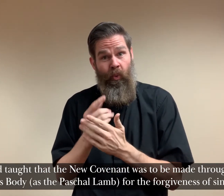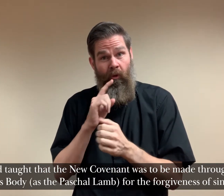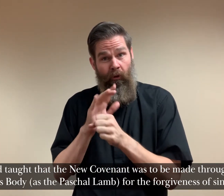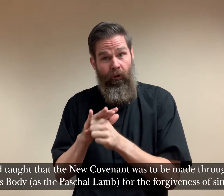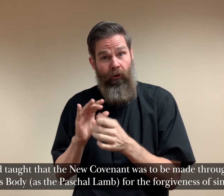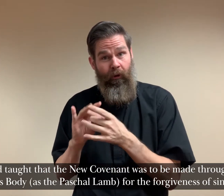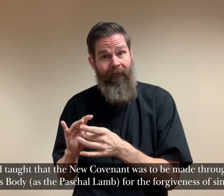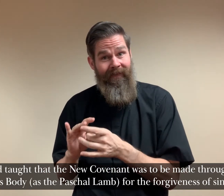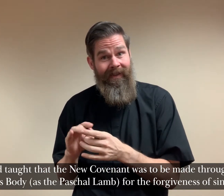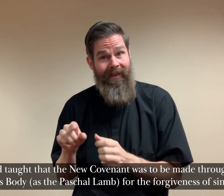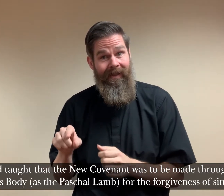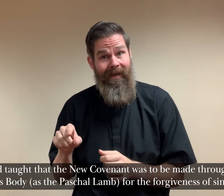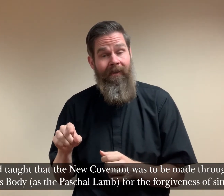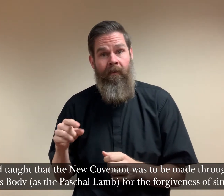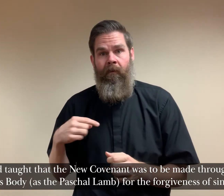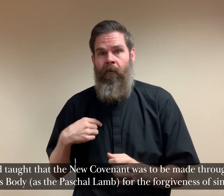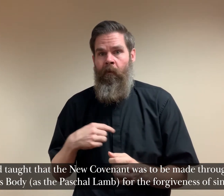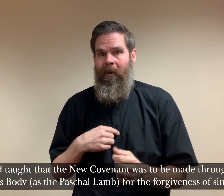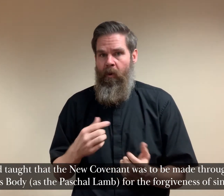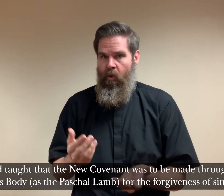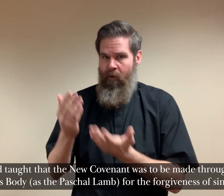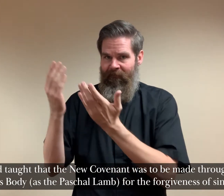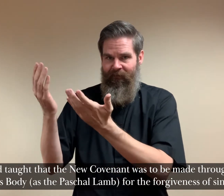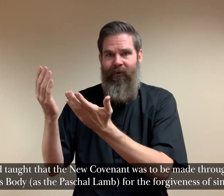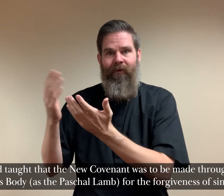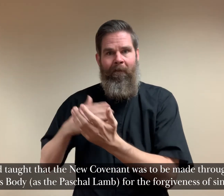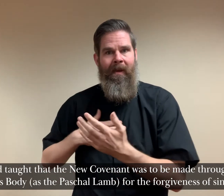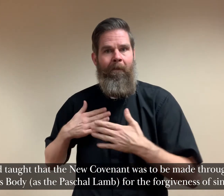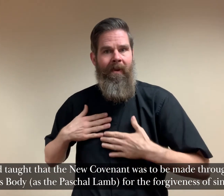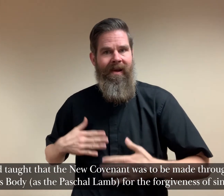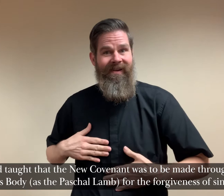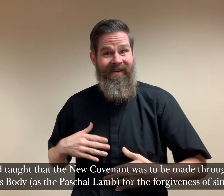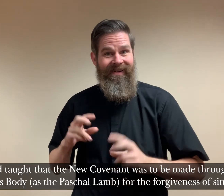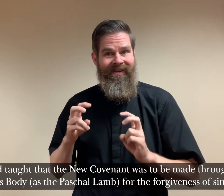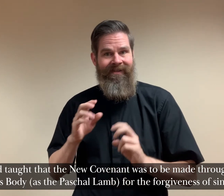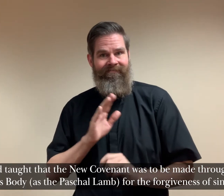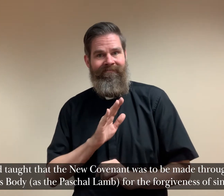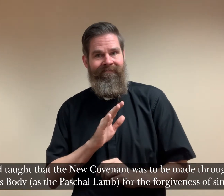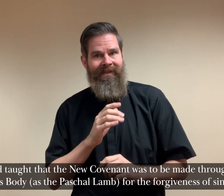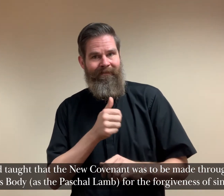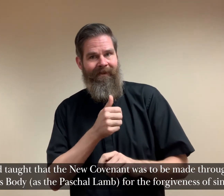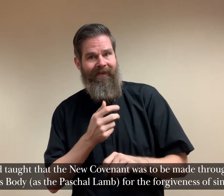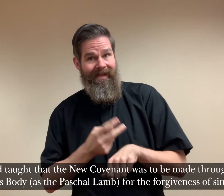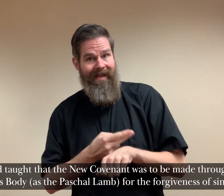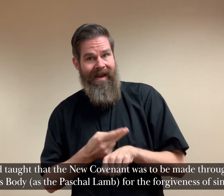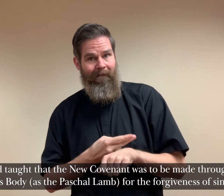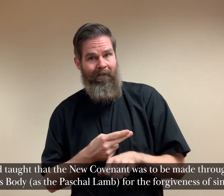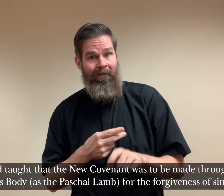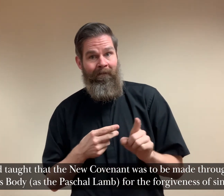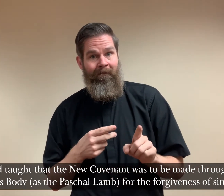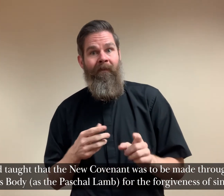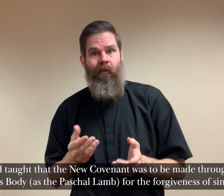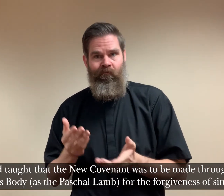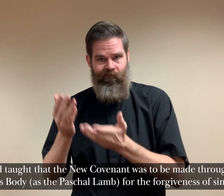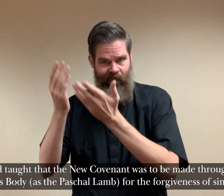was to be made through the sacrifice of his body as the paschal lamb for the forgiveness of